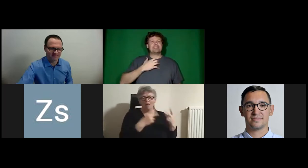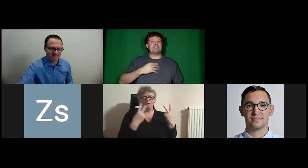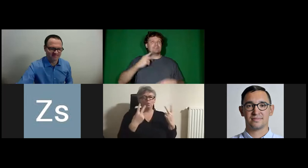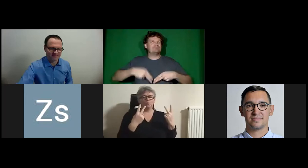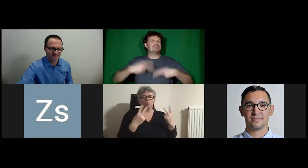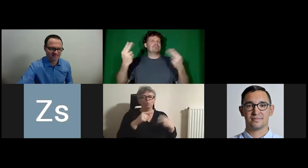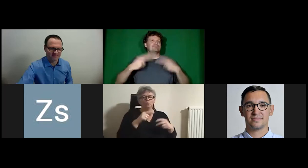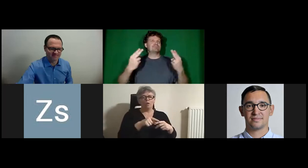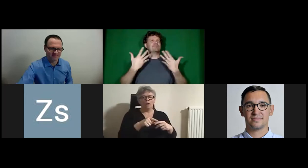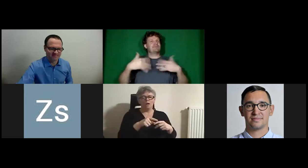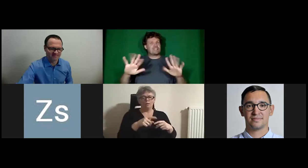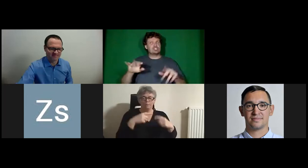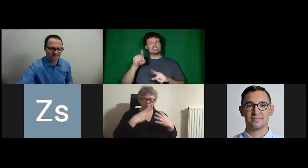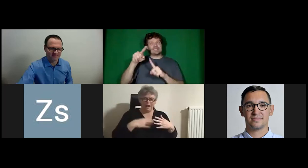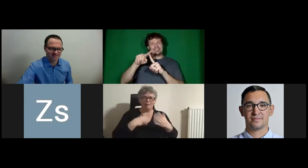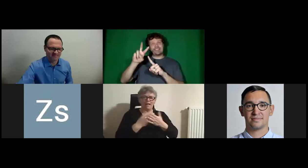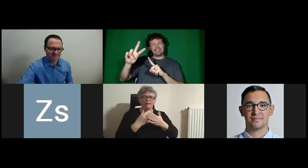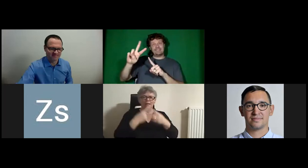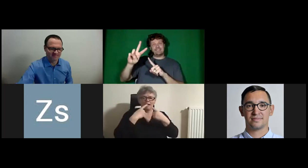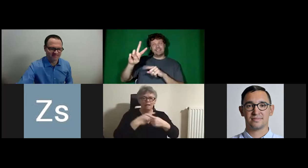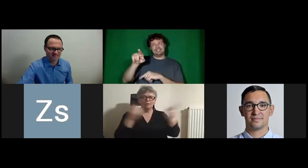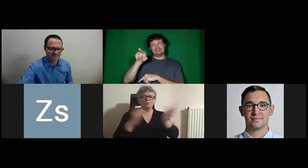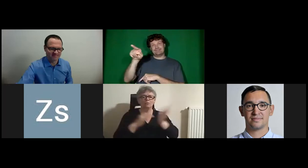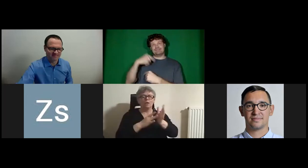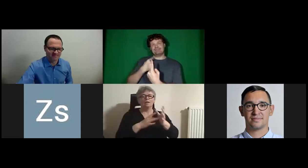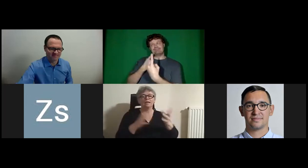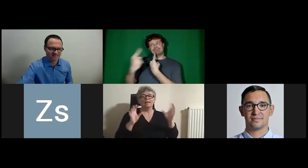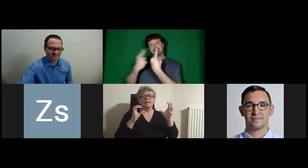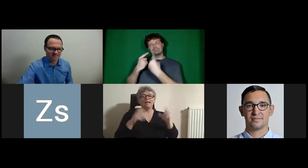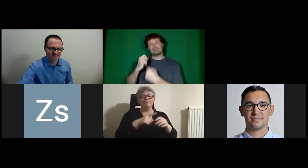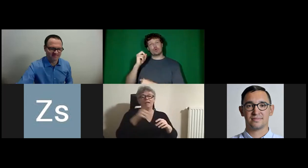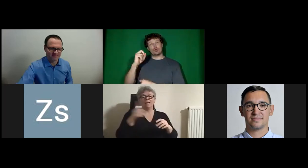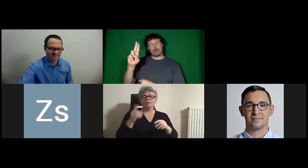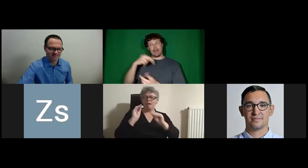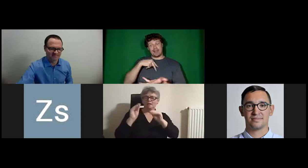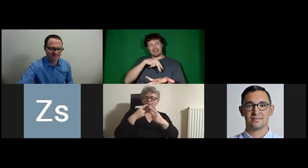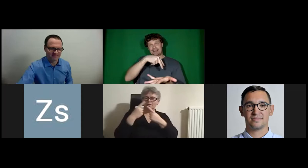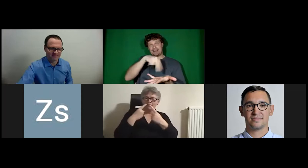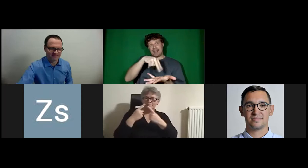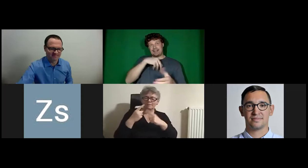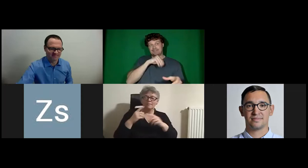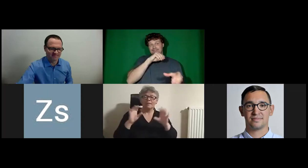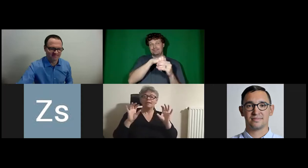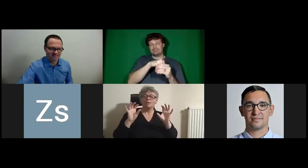demonstrated to them that it was just a matter of communication. Well, and that's the message I wanted to bring across